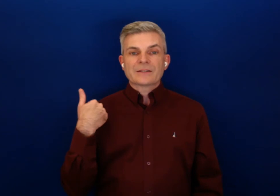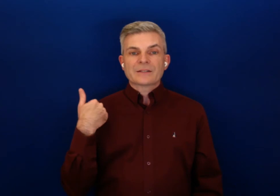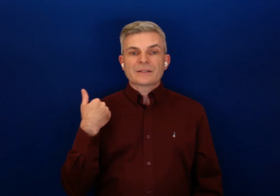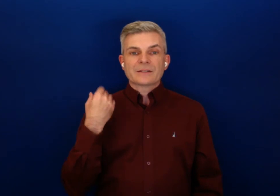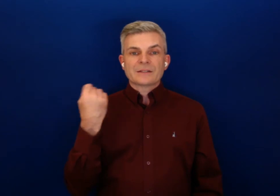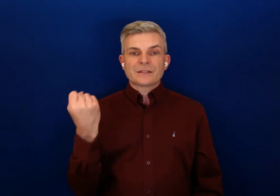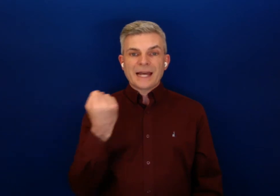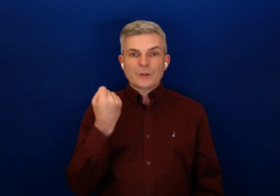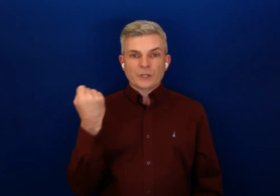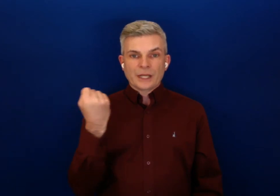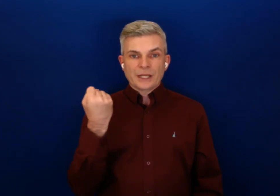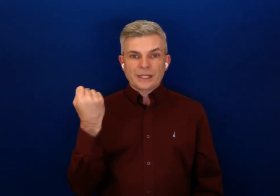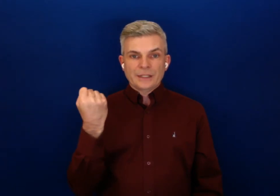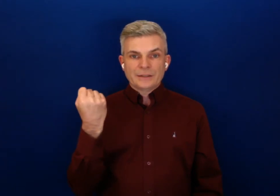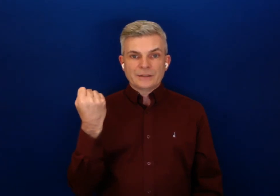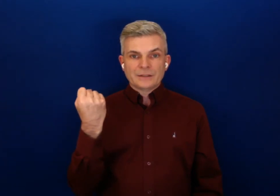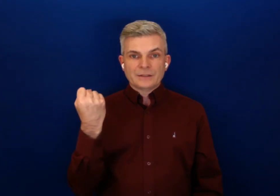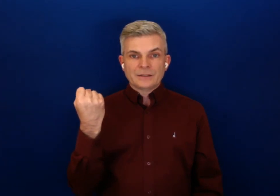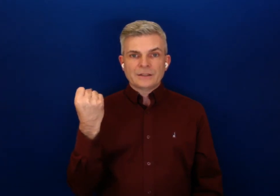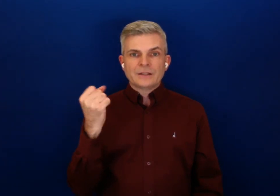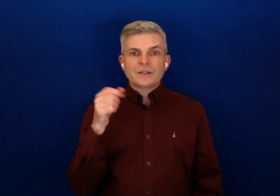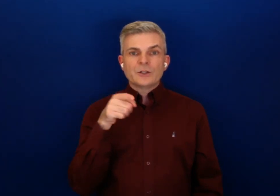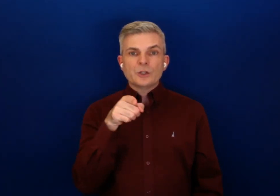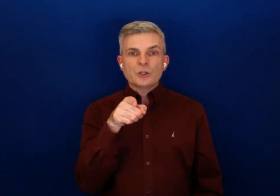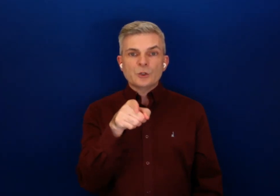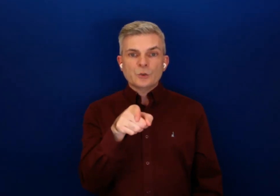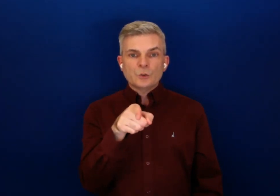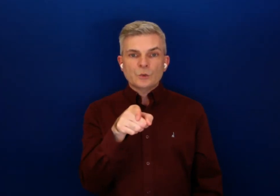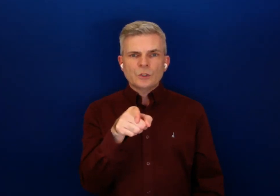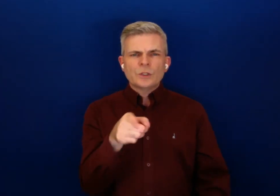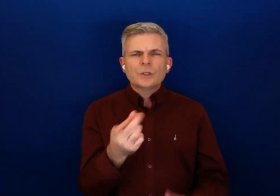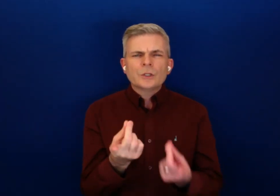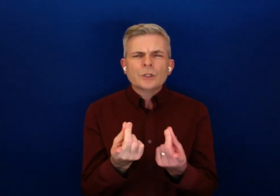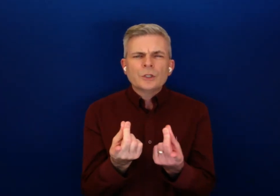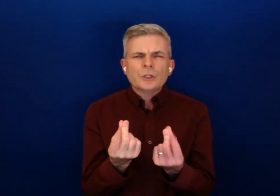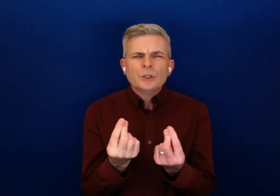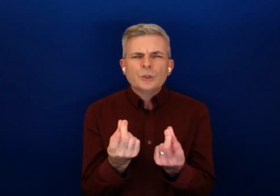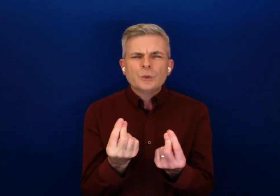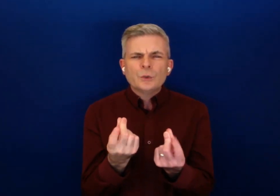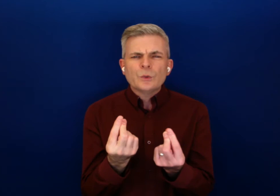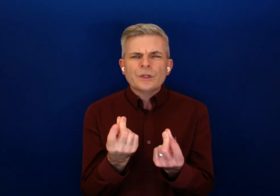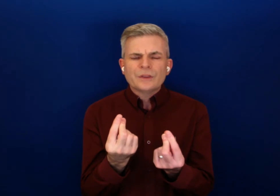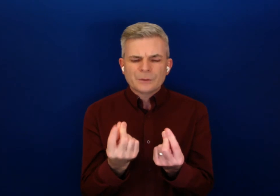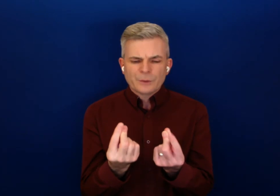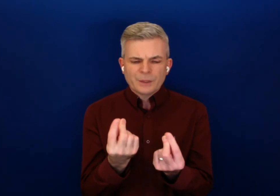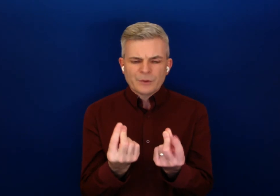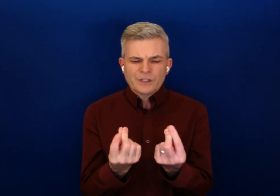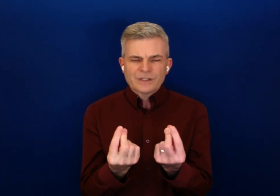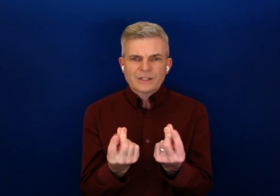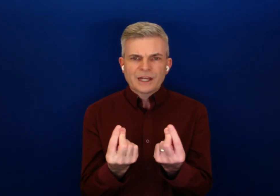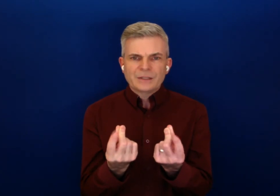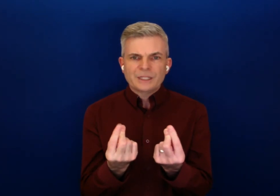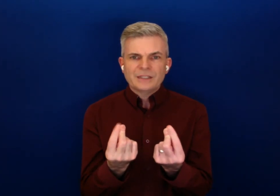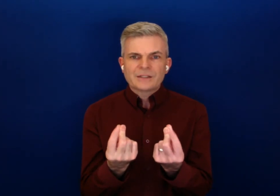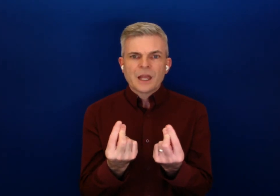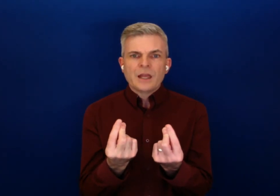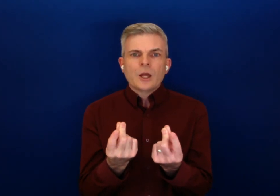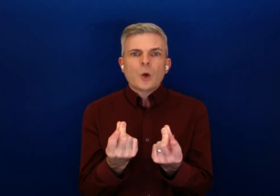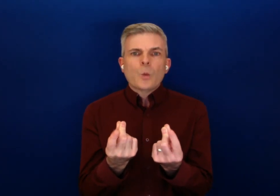last Saturday, you do. Remember, this sign means